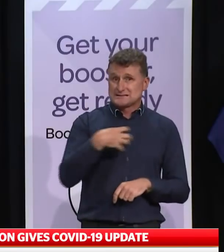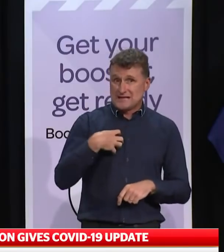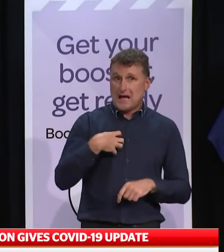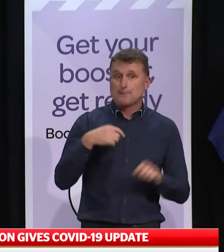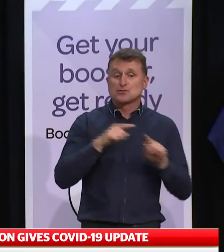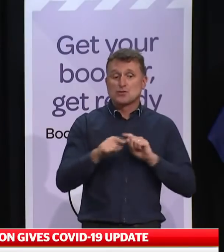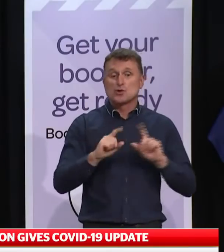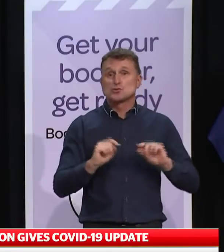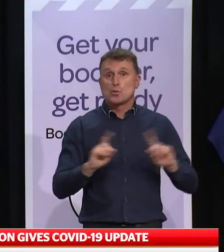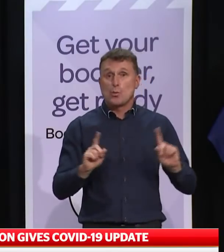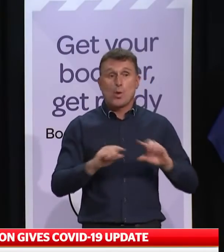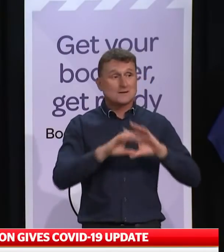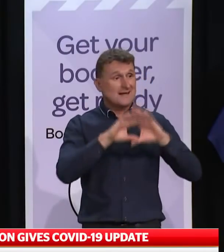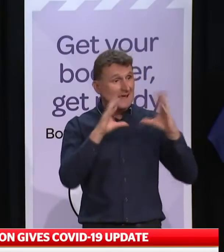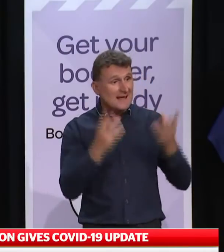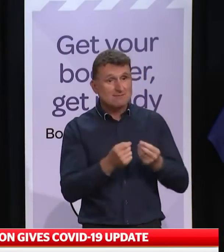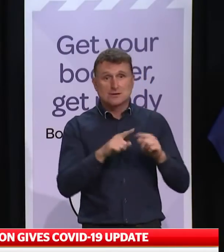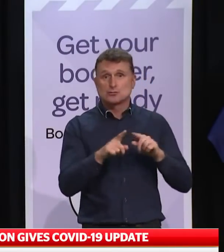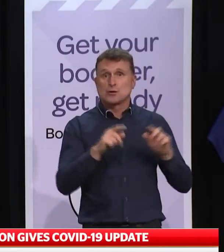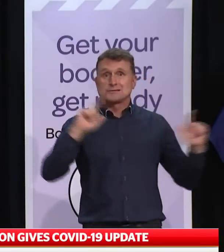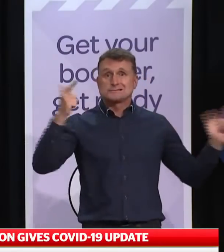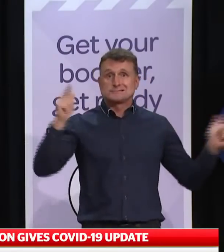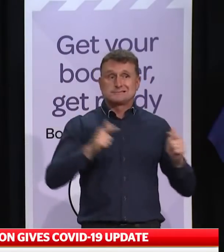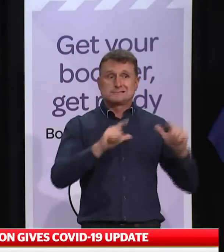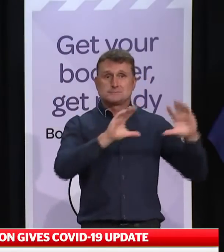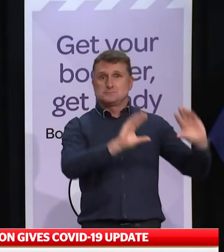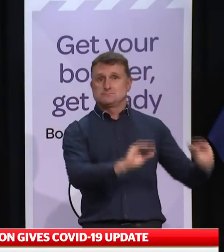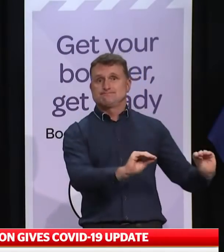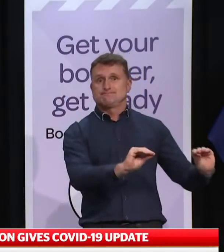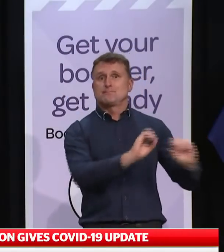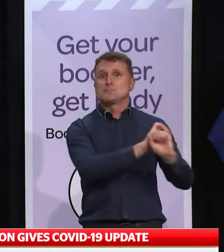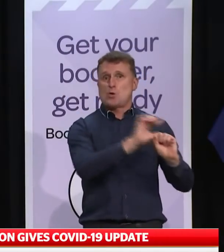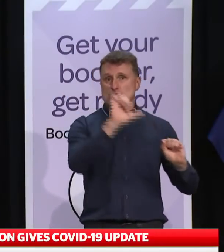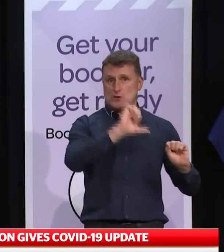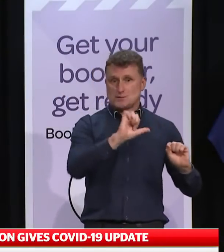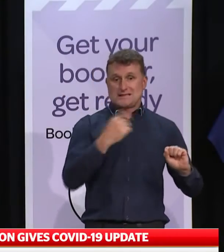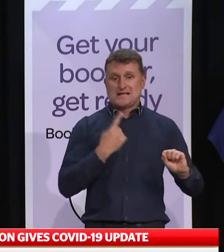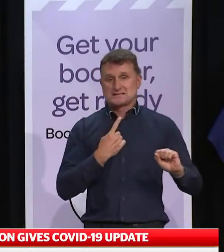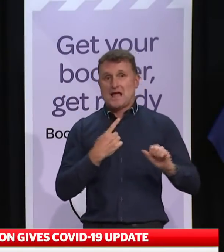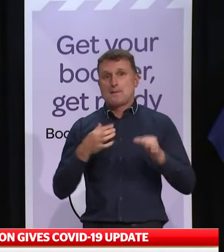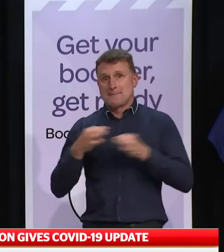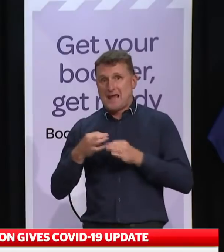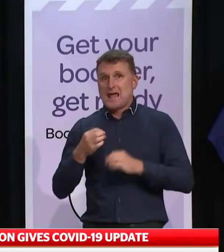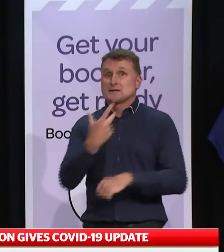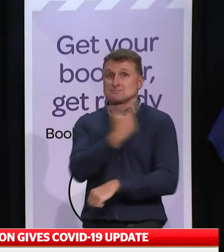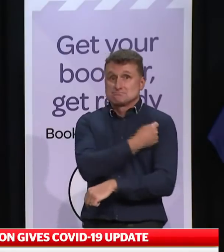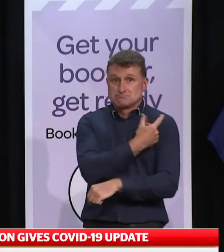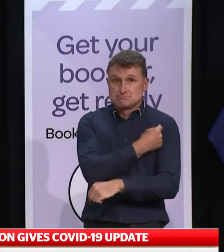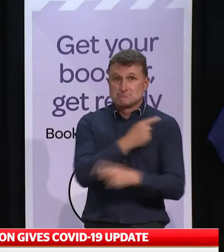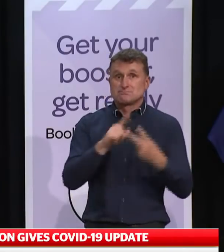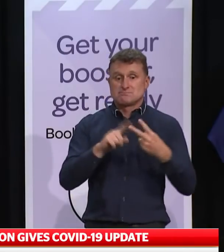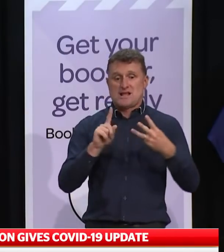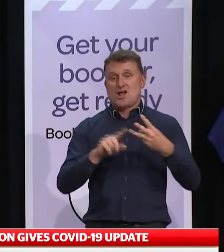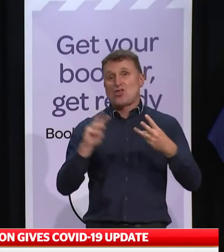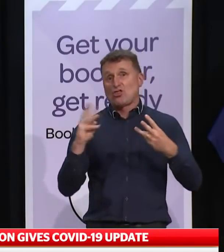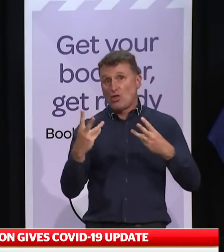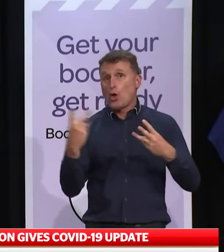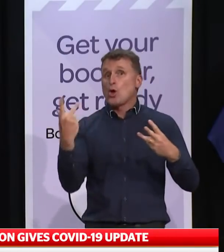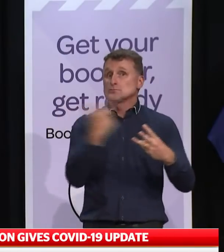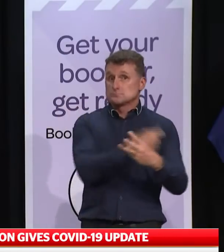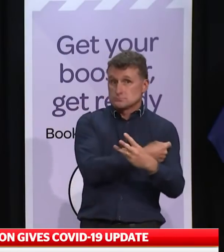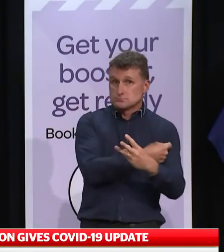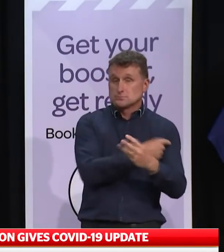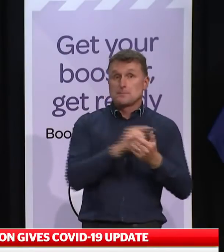all we can to keep COVID-19 out of New Zealand while we get ourselves vaccinated, while we get ourselves boosted. That means really